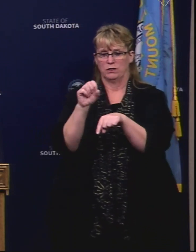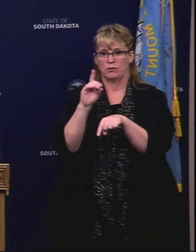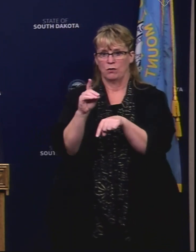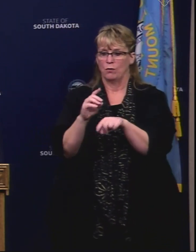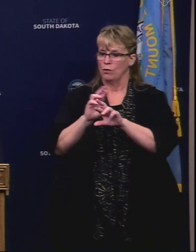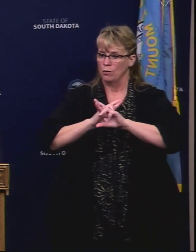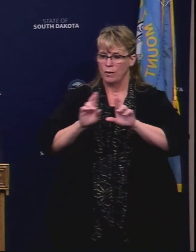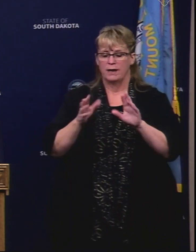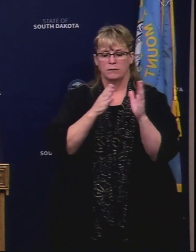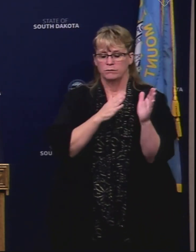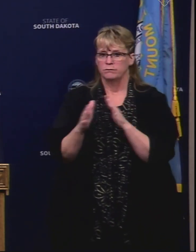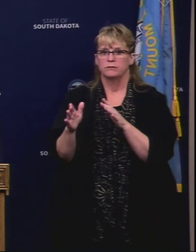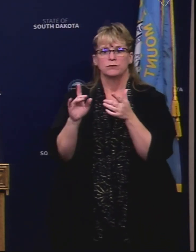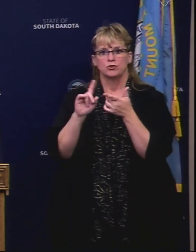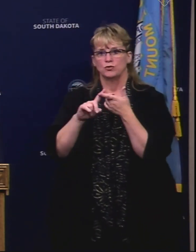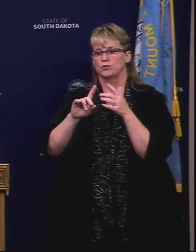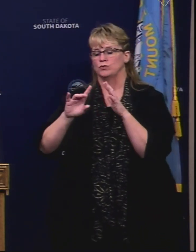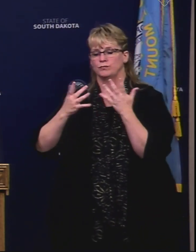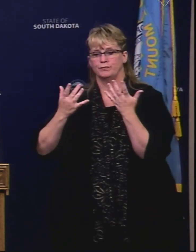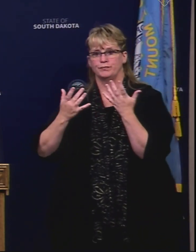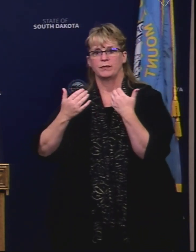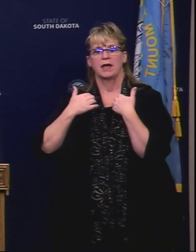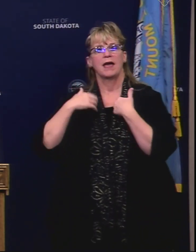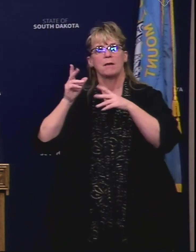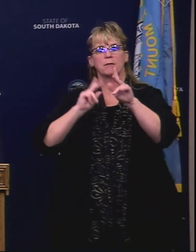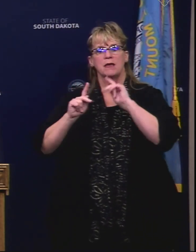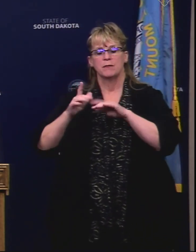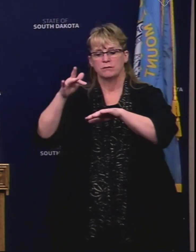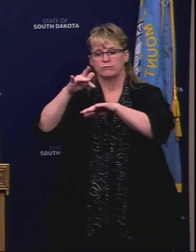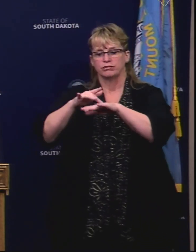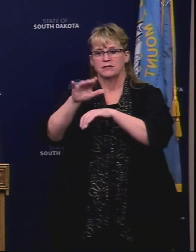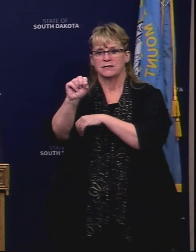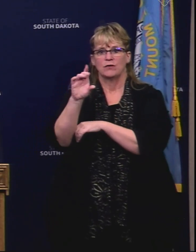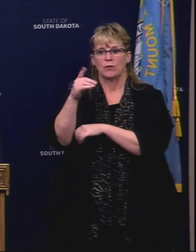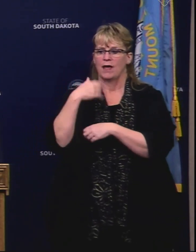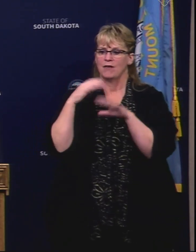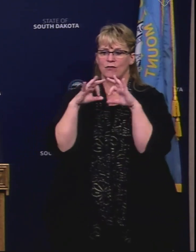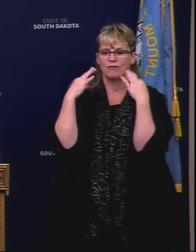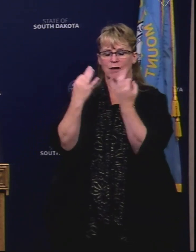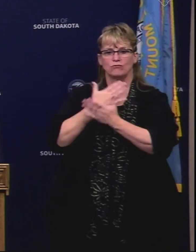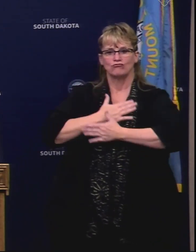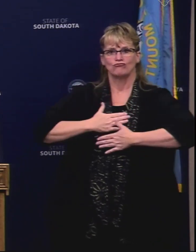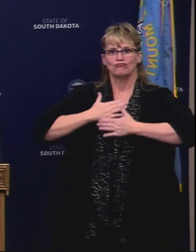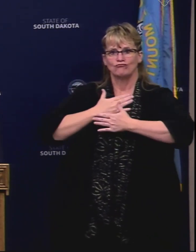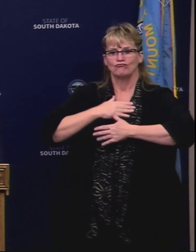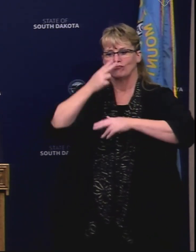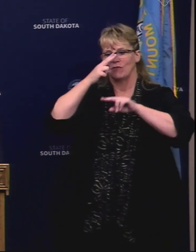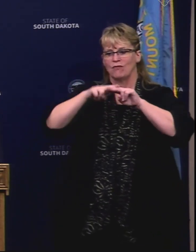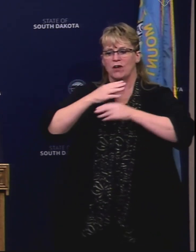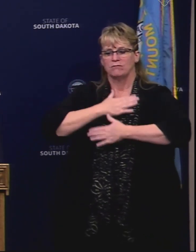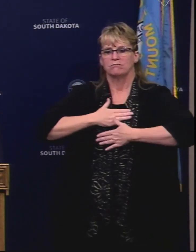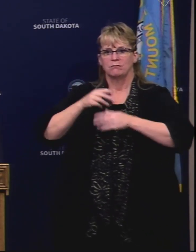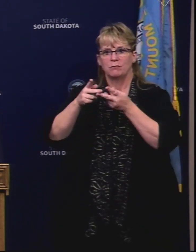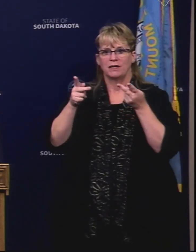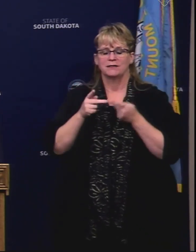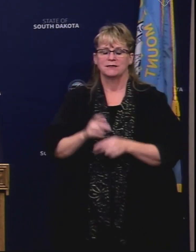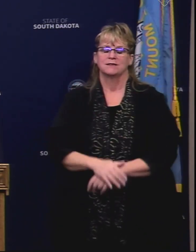back up and be prepared to have people come here and bring their families and enjoy our outdoor